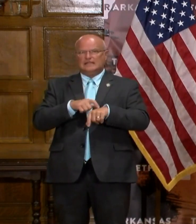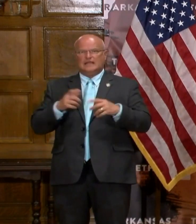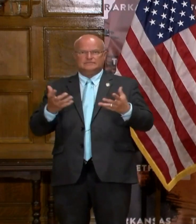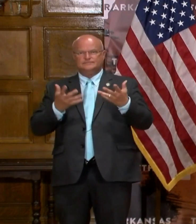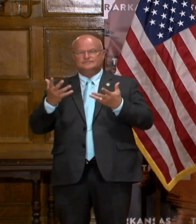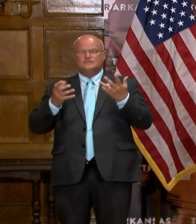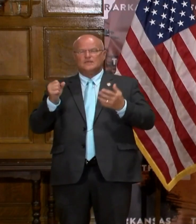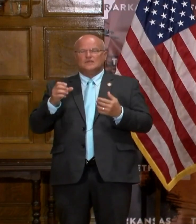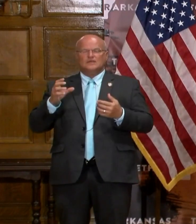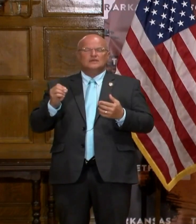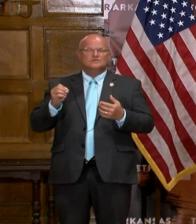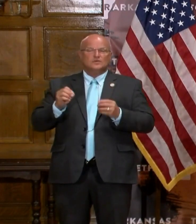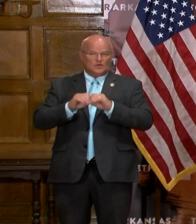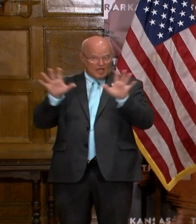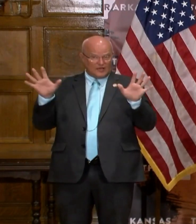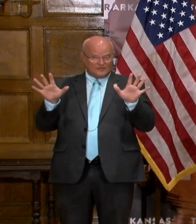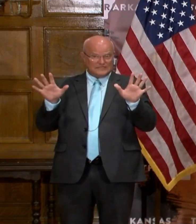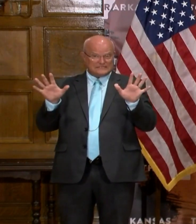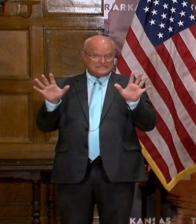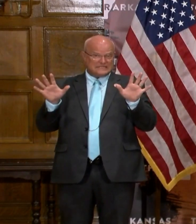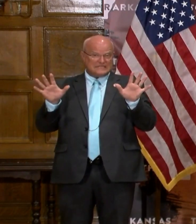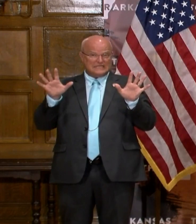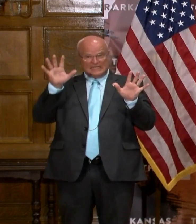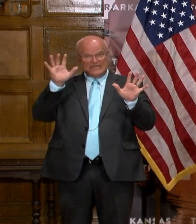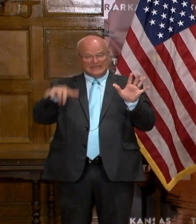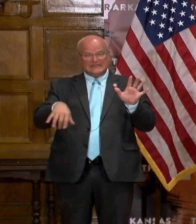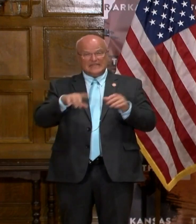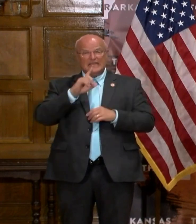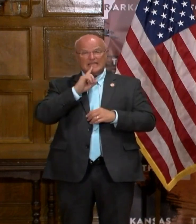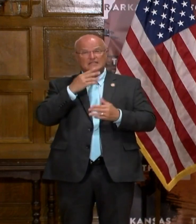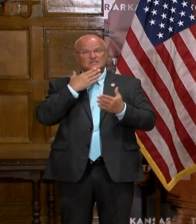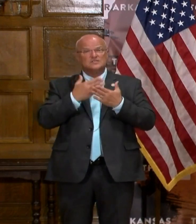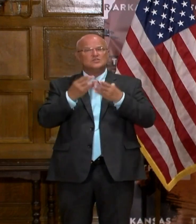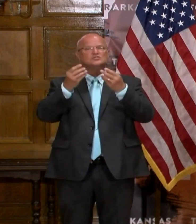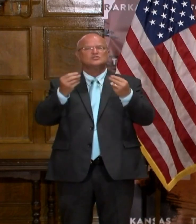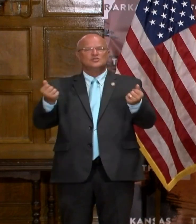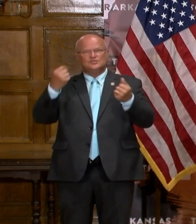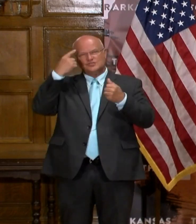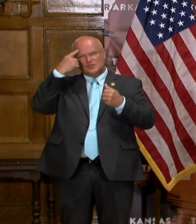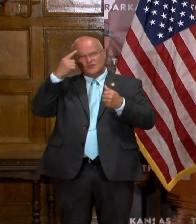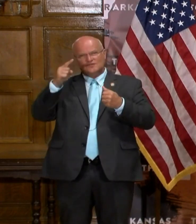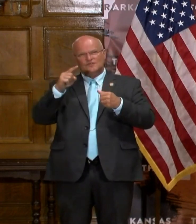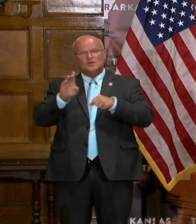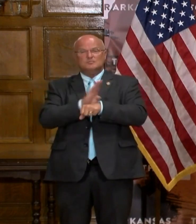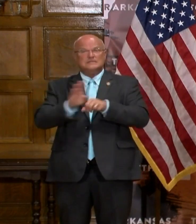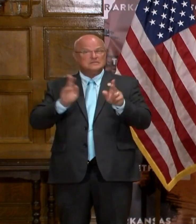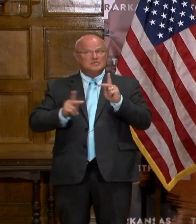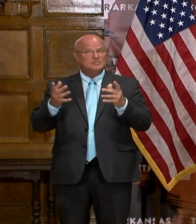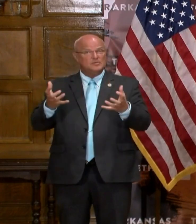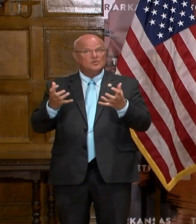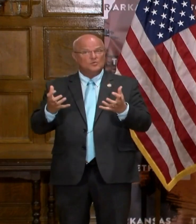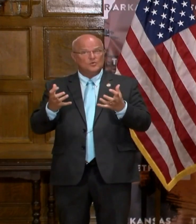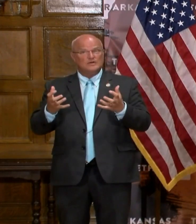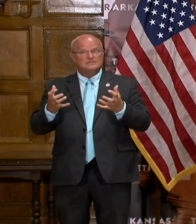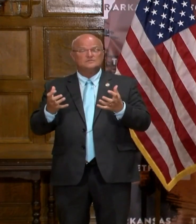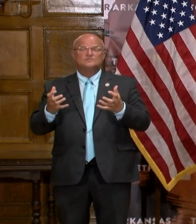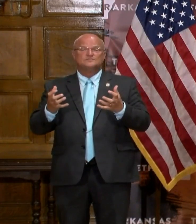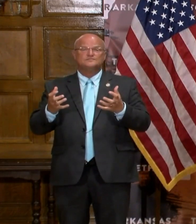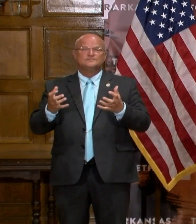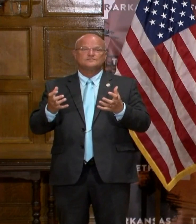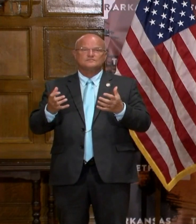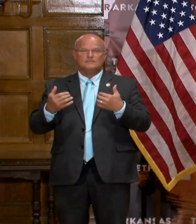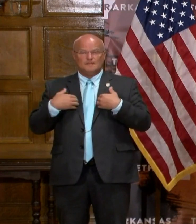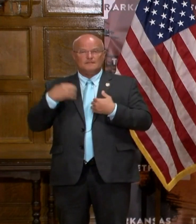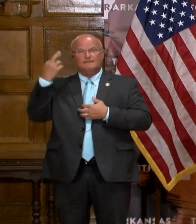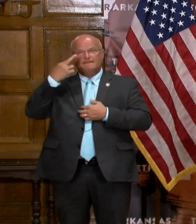time. And so obviously that is a good solution for busy people who want to, but